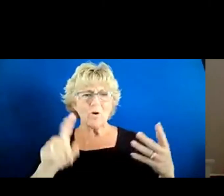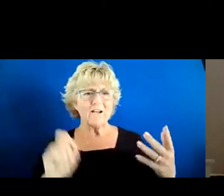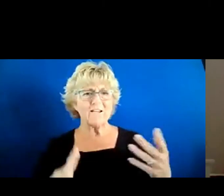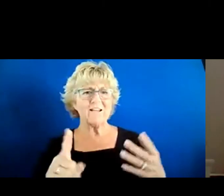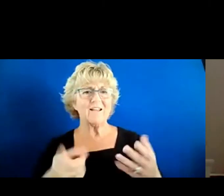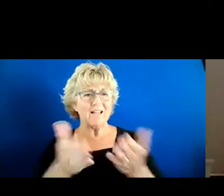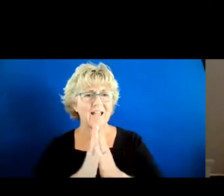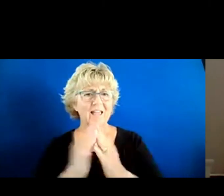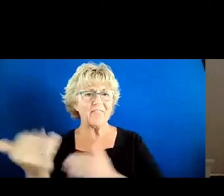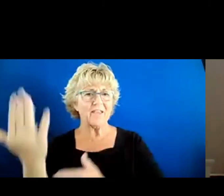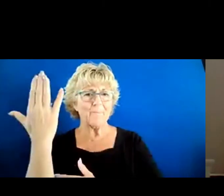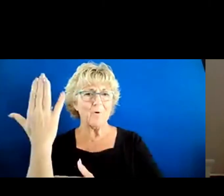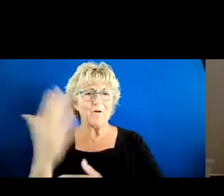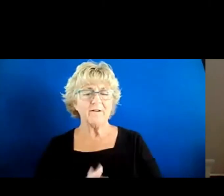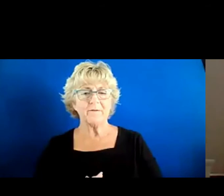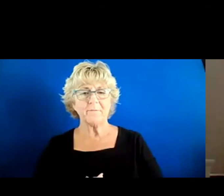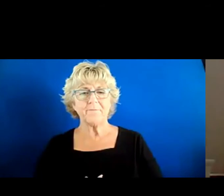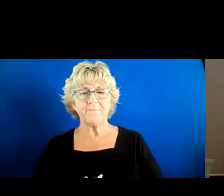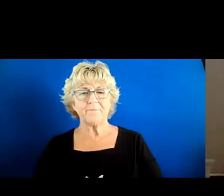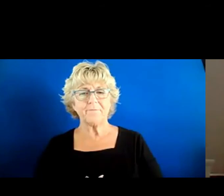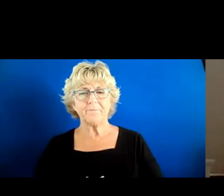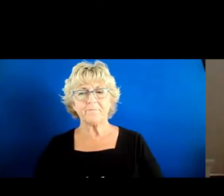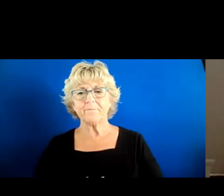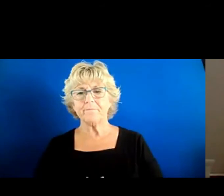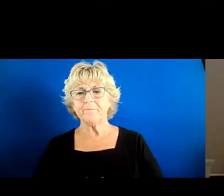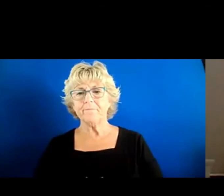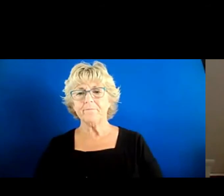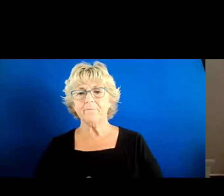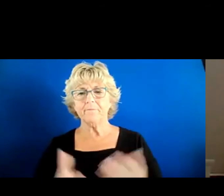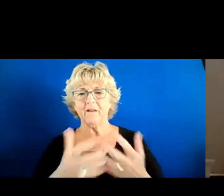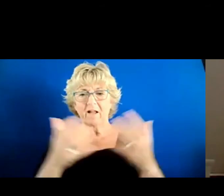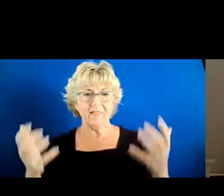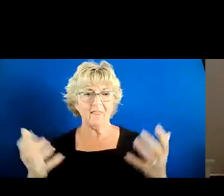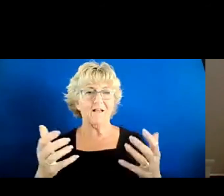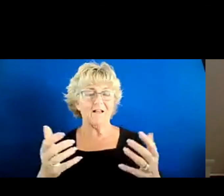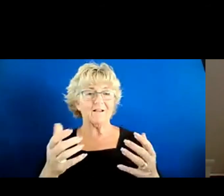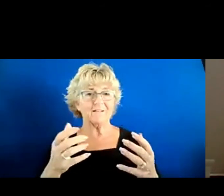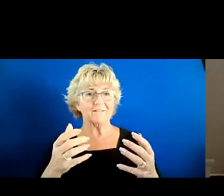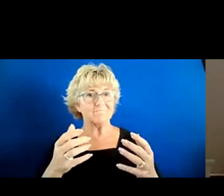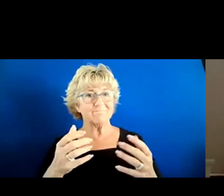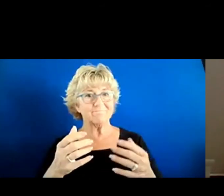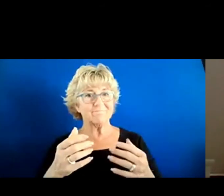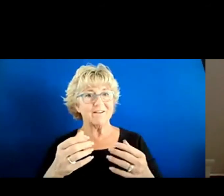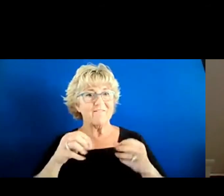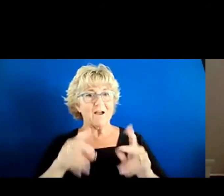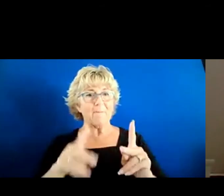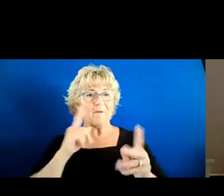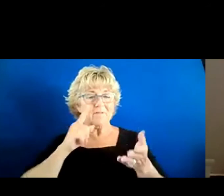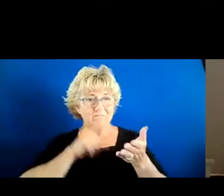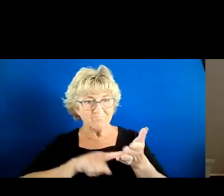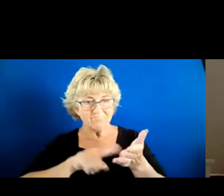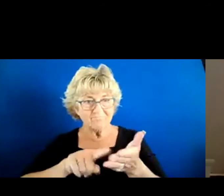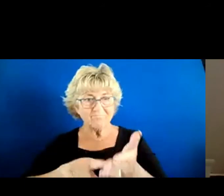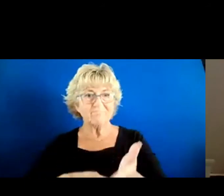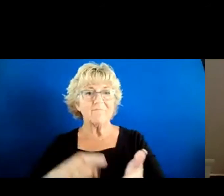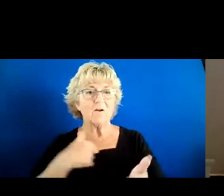morning, and there's certainly a lot of room for exploration and discussion on how best we can grapple